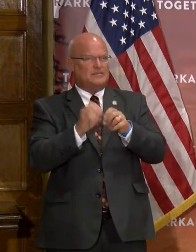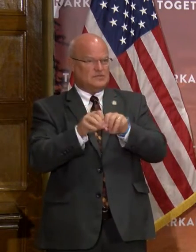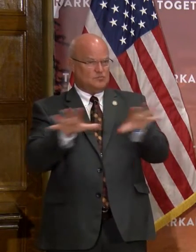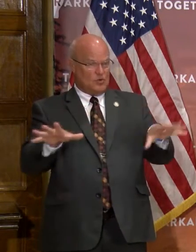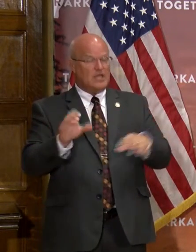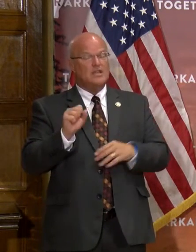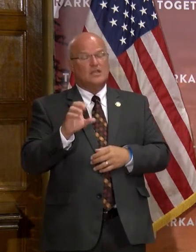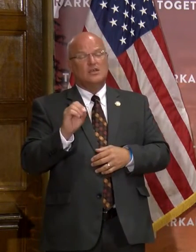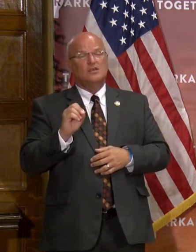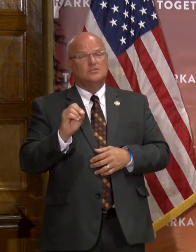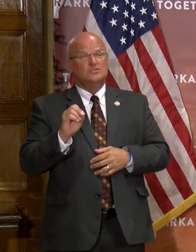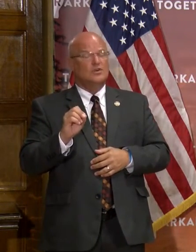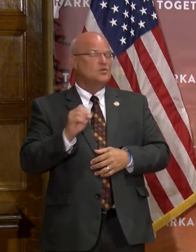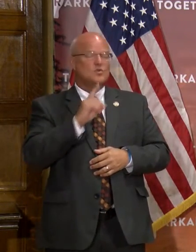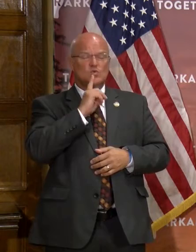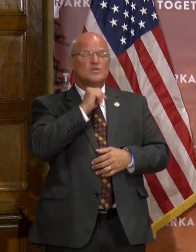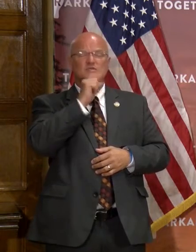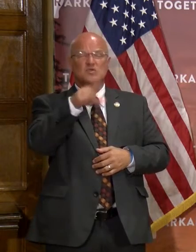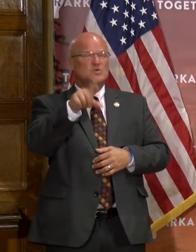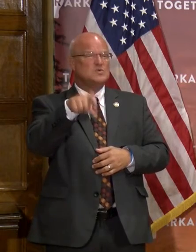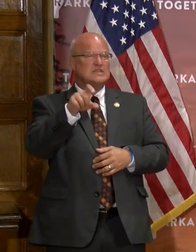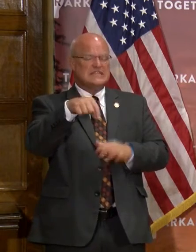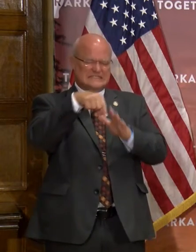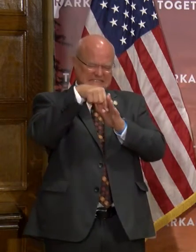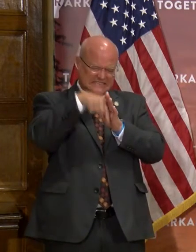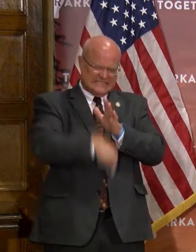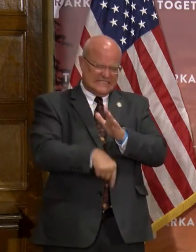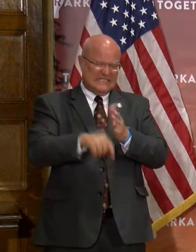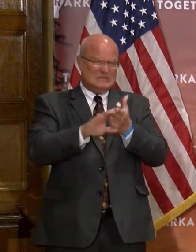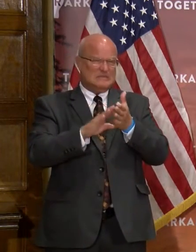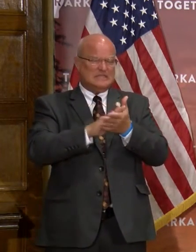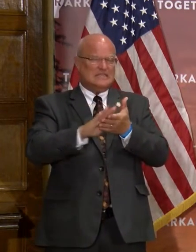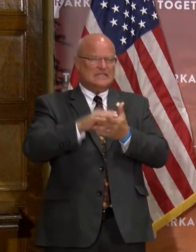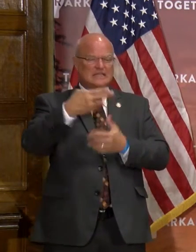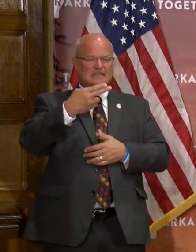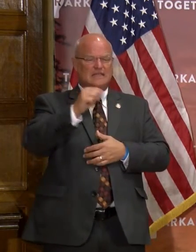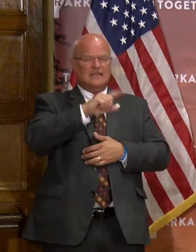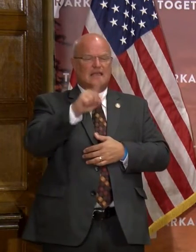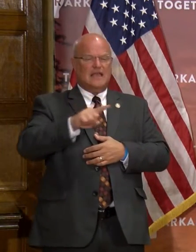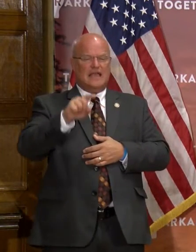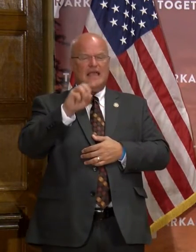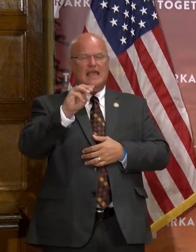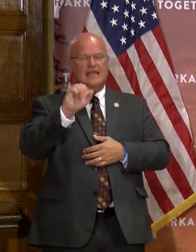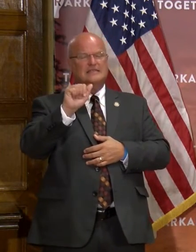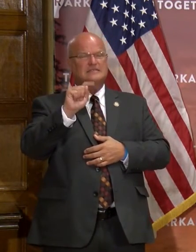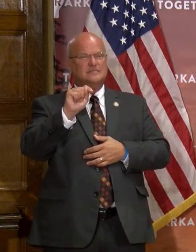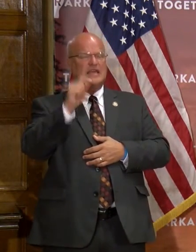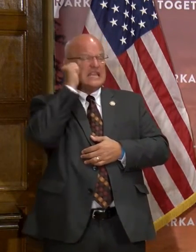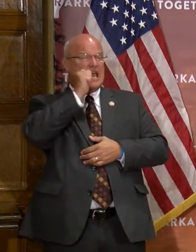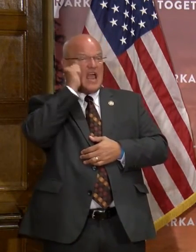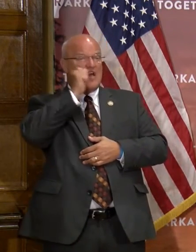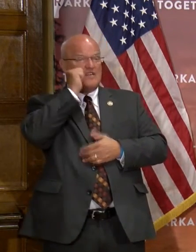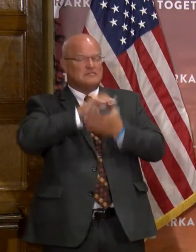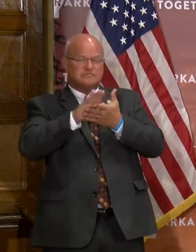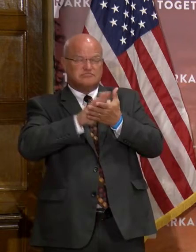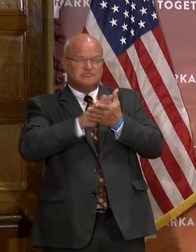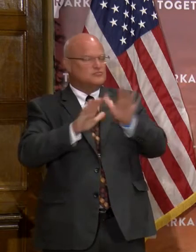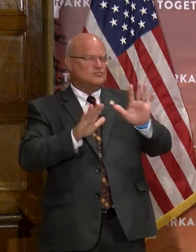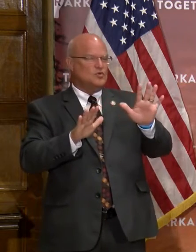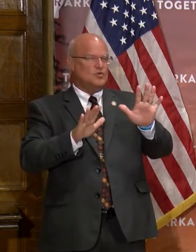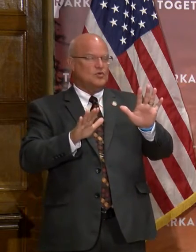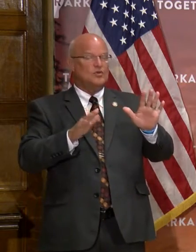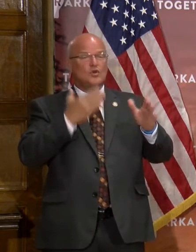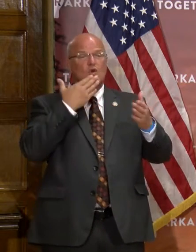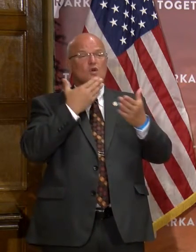So you don't really need a deep cleaning hazmat team to come in every day to go ahead and clean, as long as you have